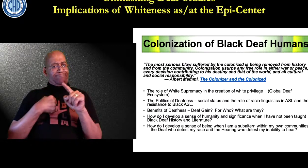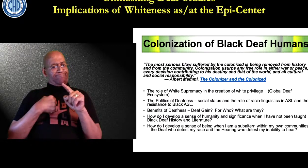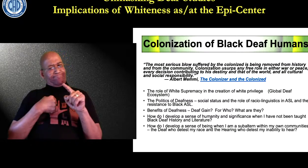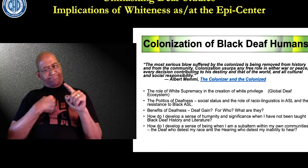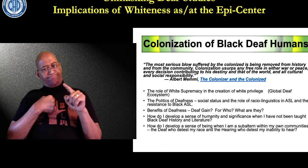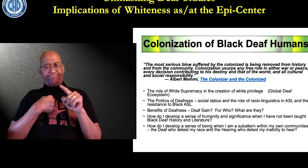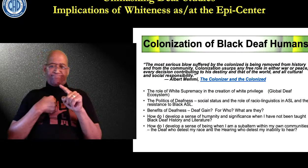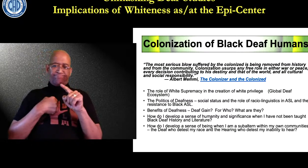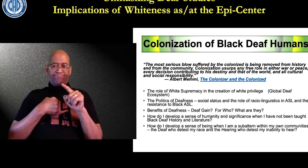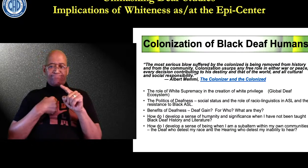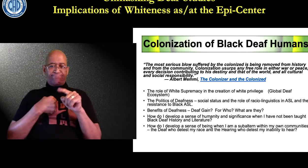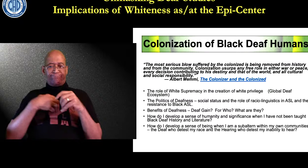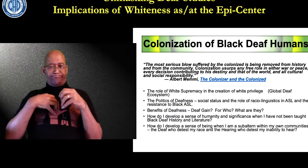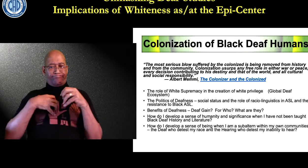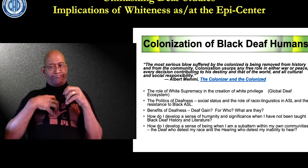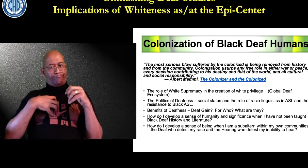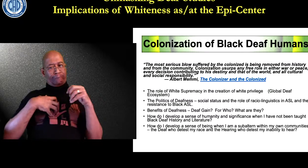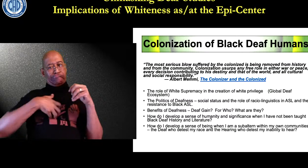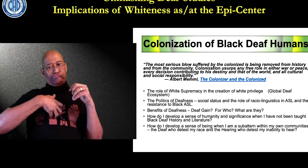me.